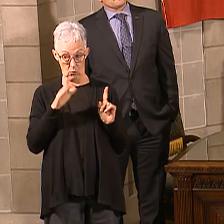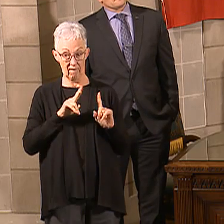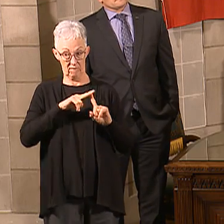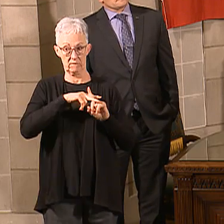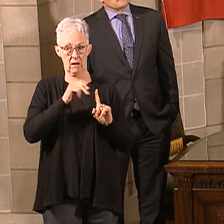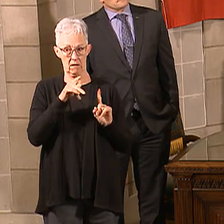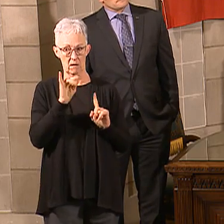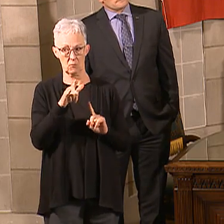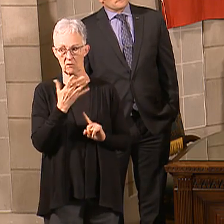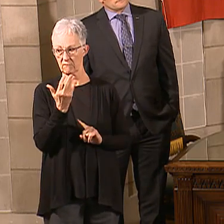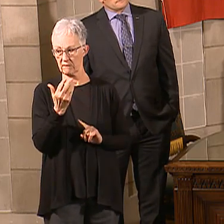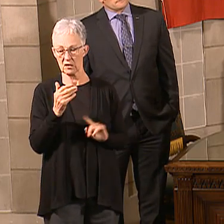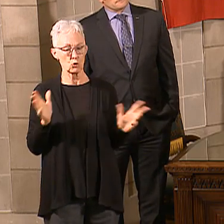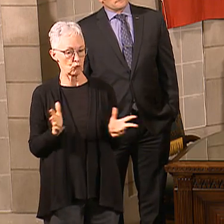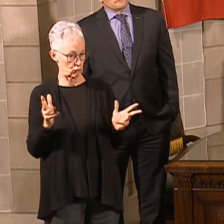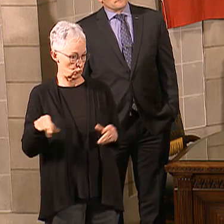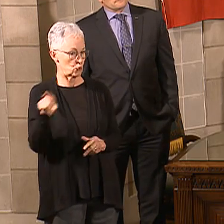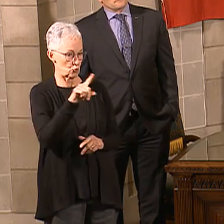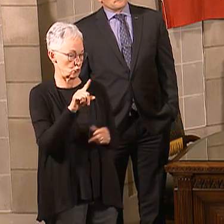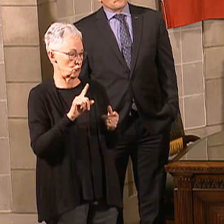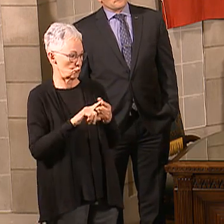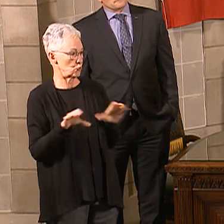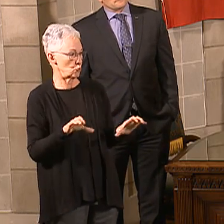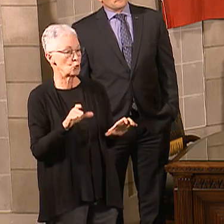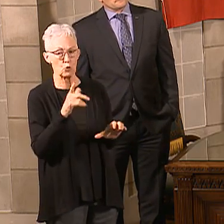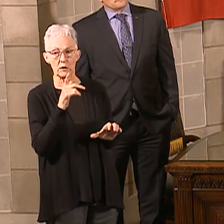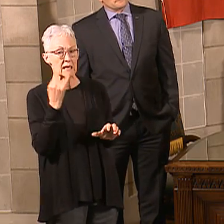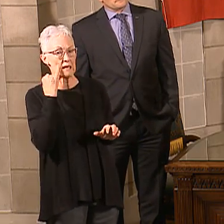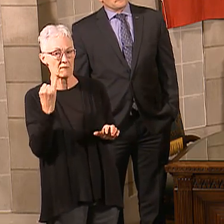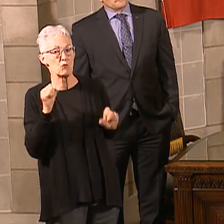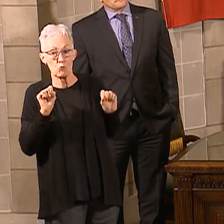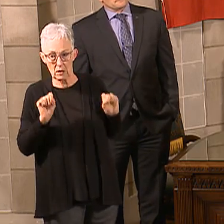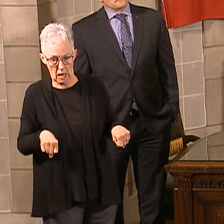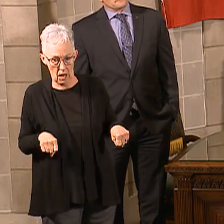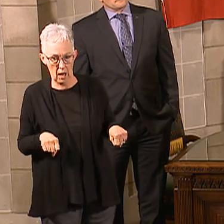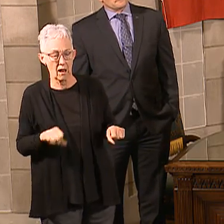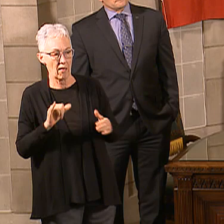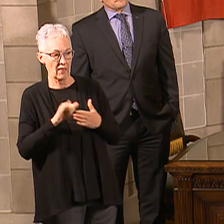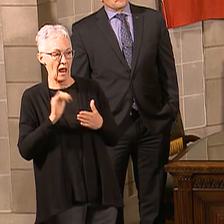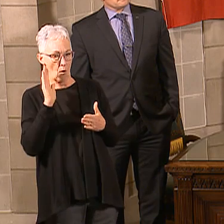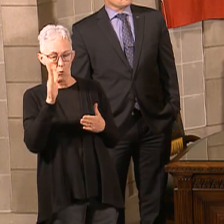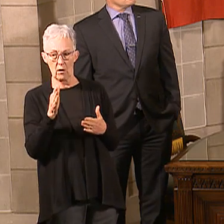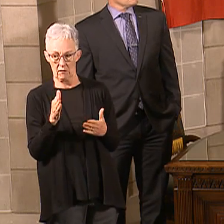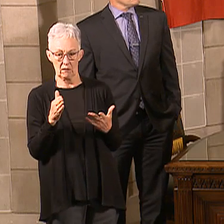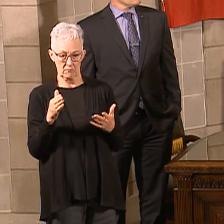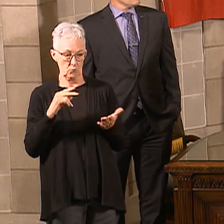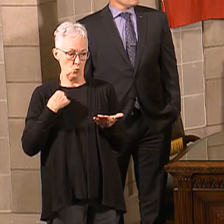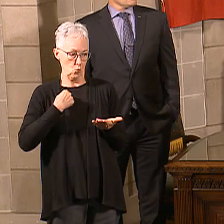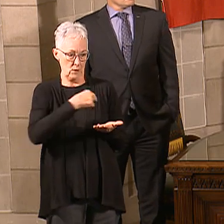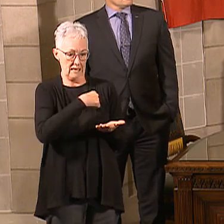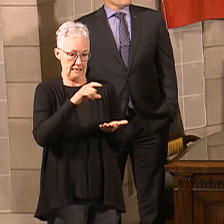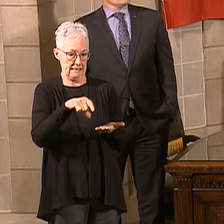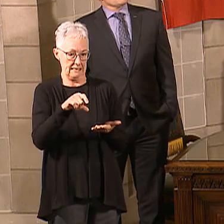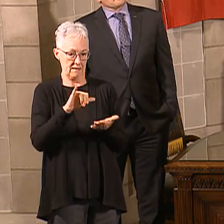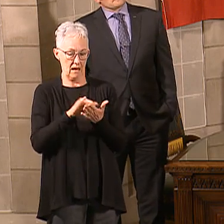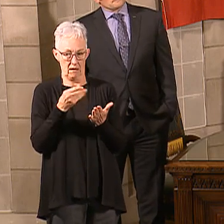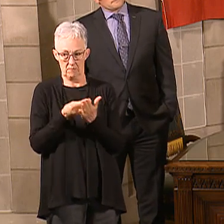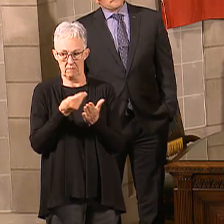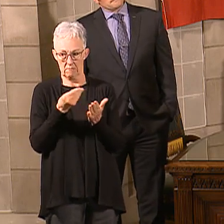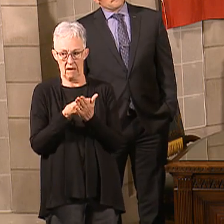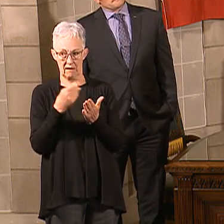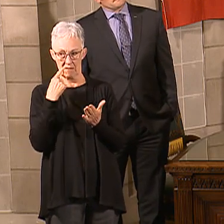April 15th too. That will help mitigate that impact of the $385 million that I told you about that would get moved into our next fiscal